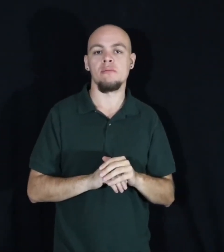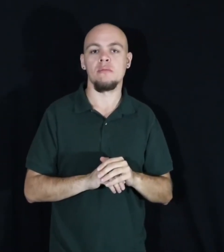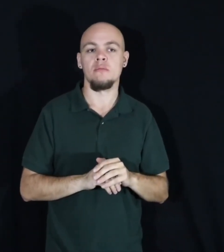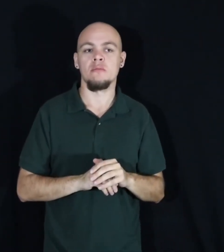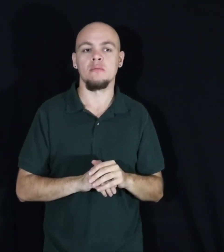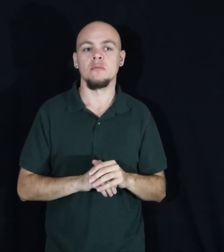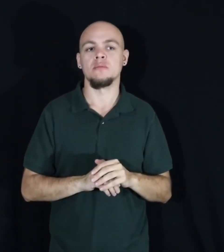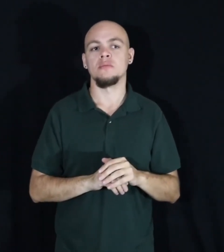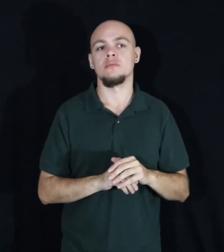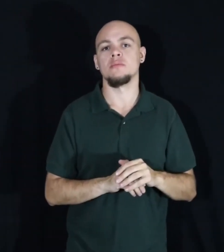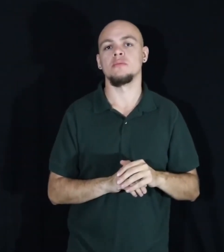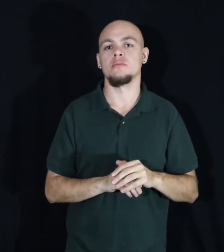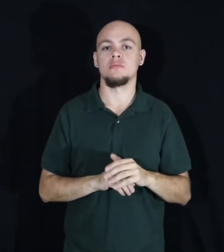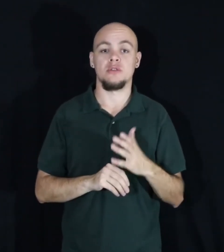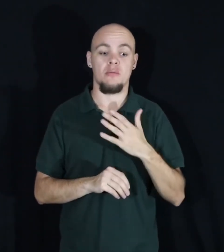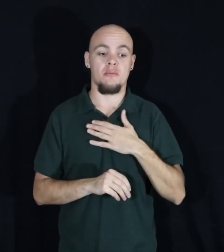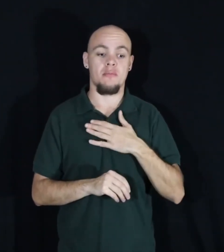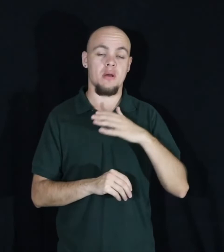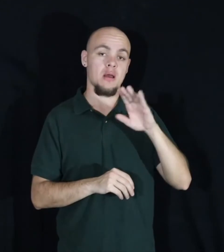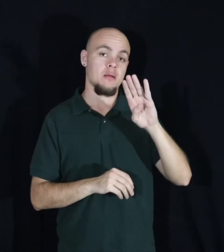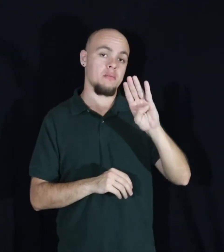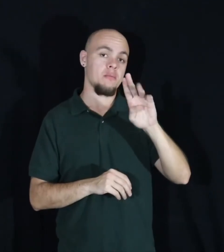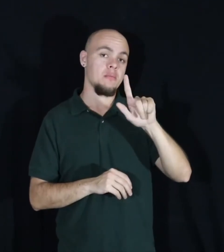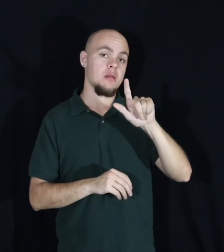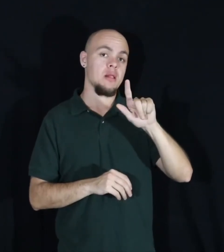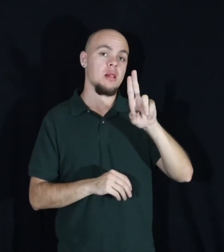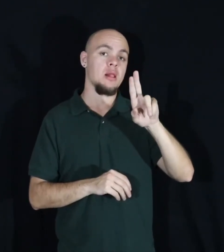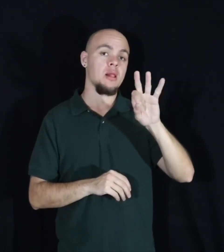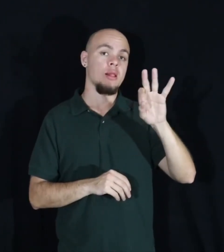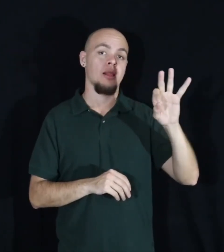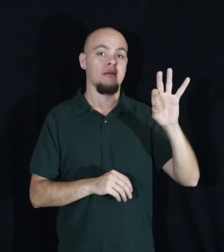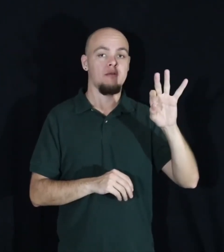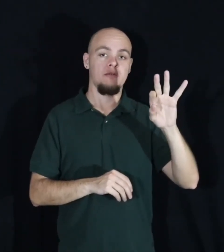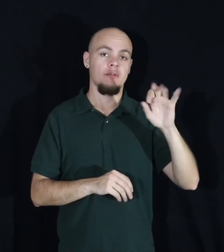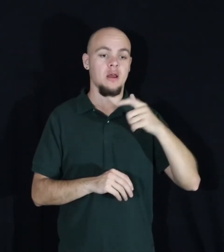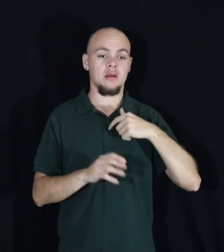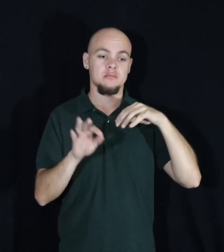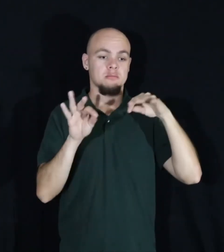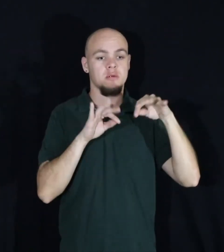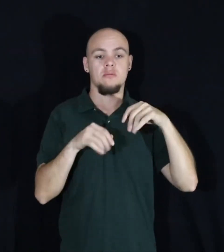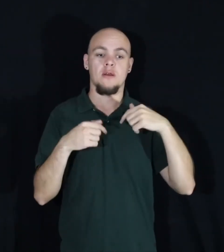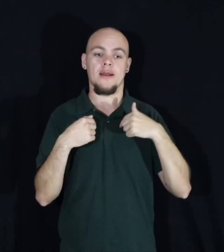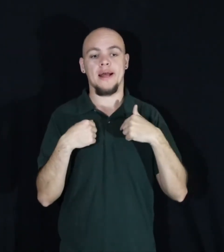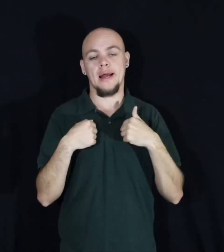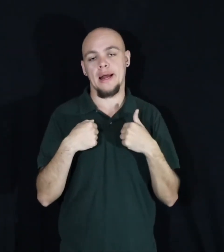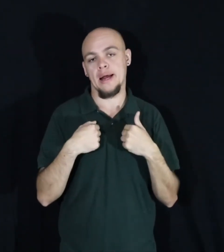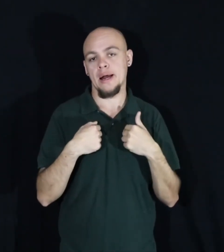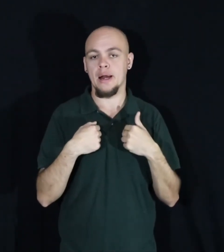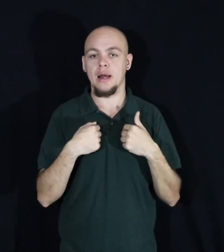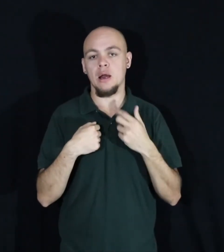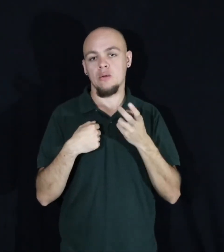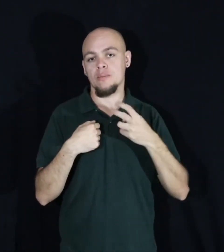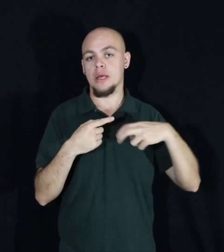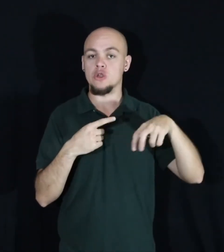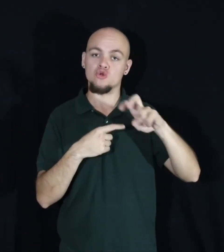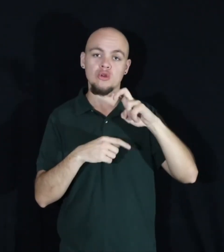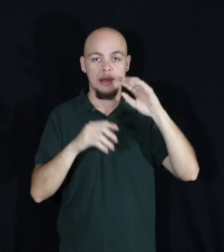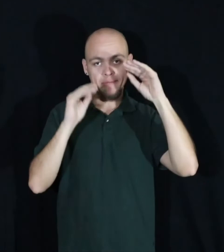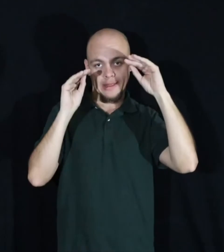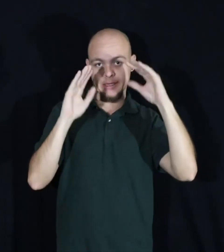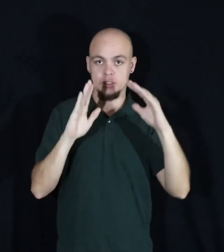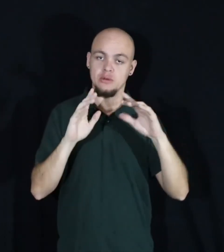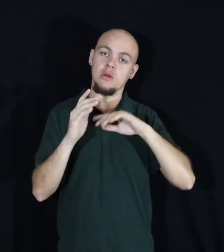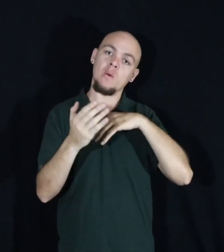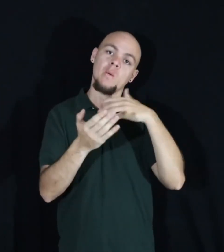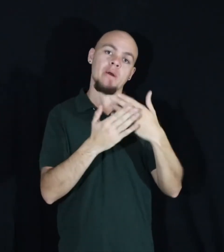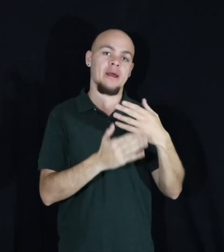my bluff. You know, I had elaborated this con of, I'm going to be a traveling teacher that's trying to get to